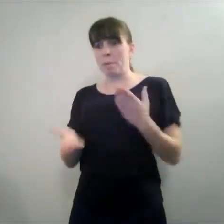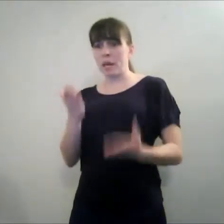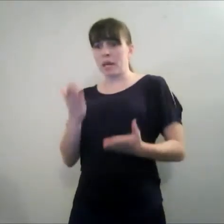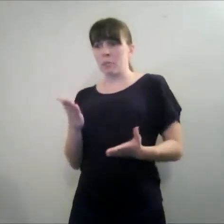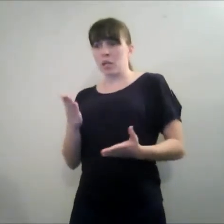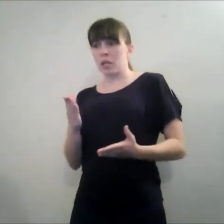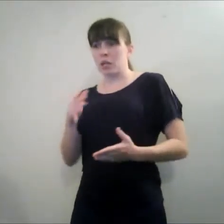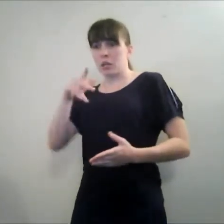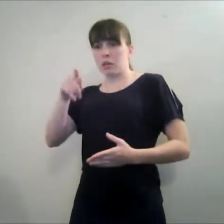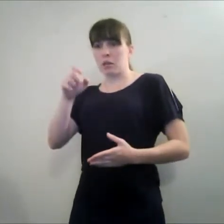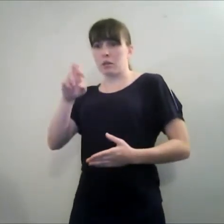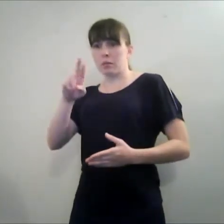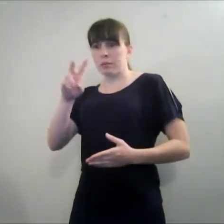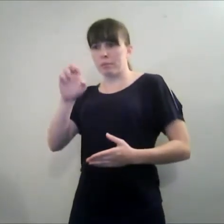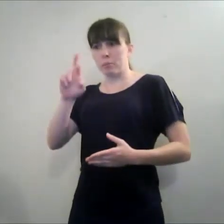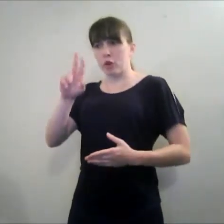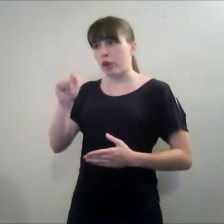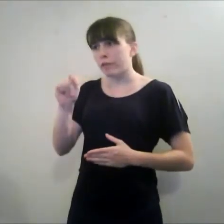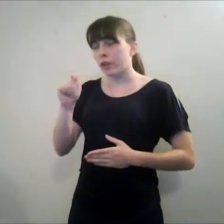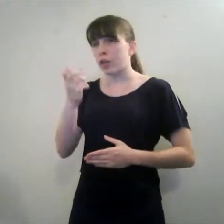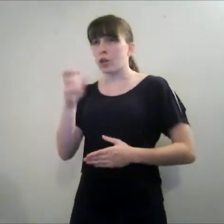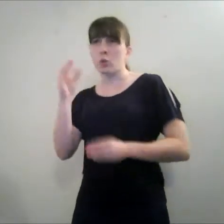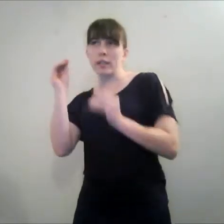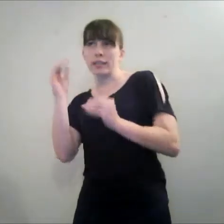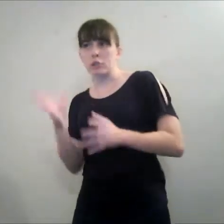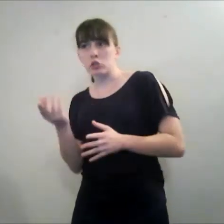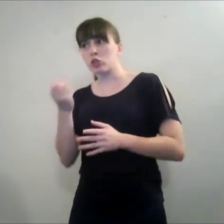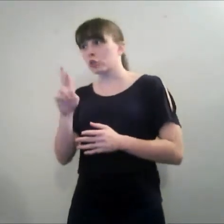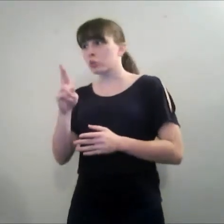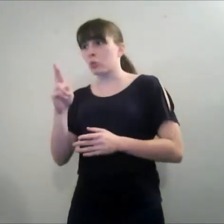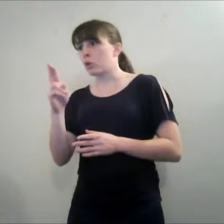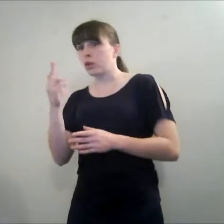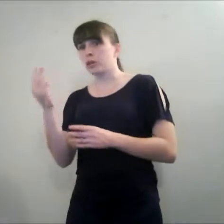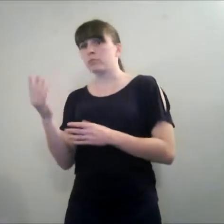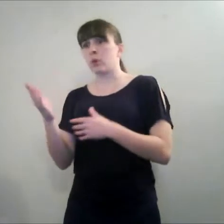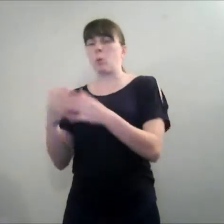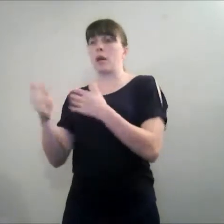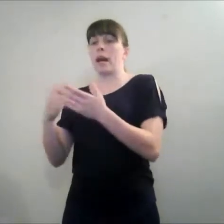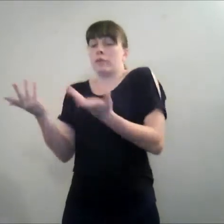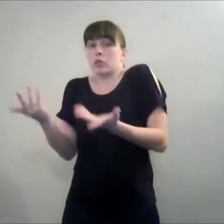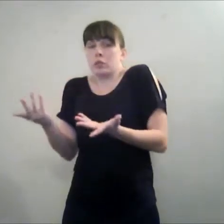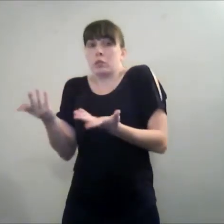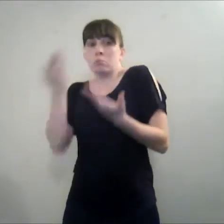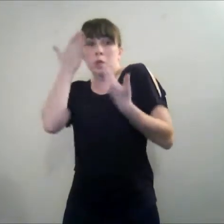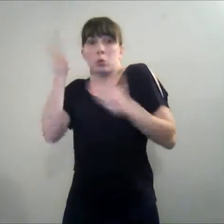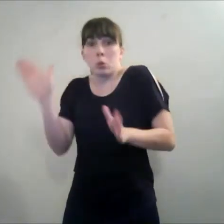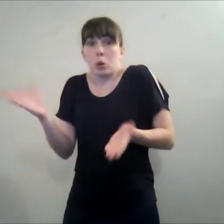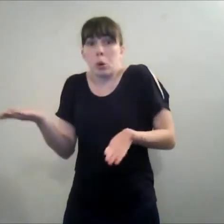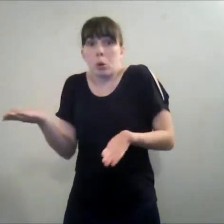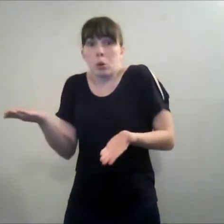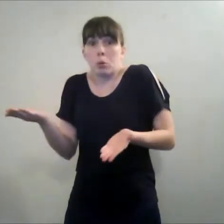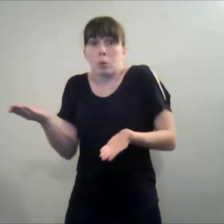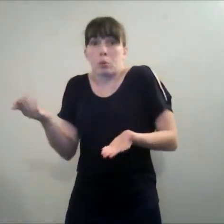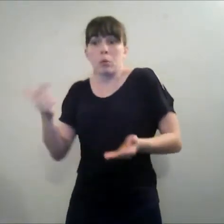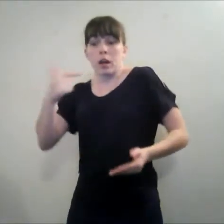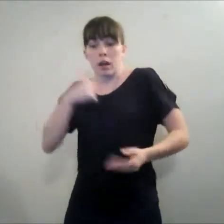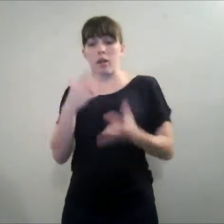usually are. I mean, they generally are when you look in the paper, right? And so I want to know who all the people in the chat room are, right?